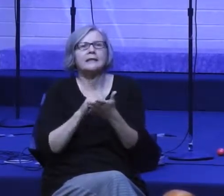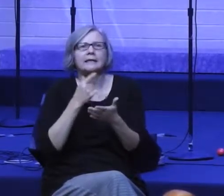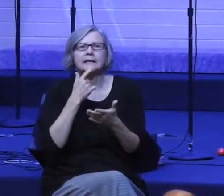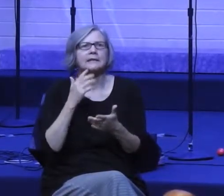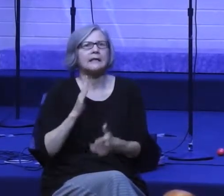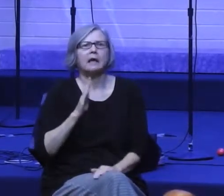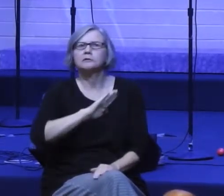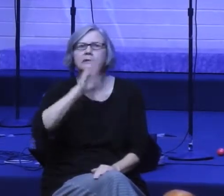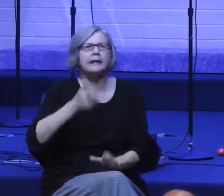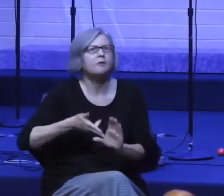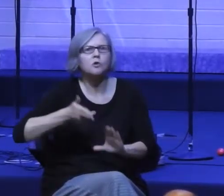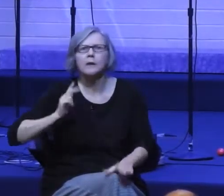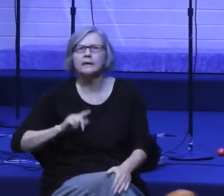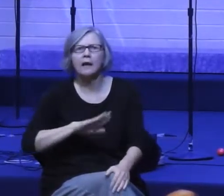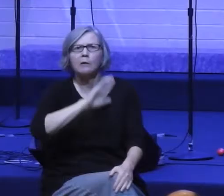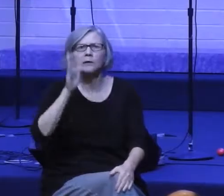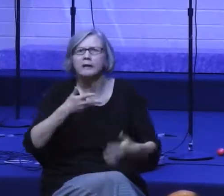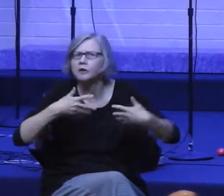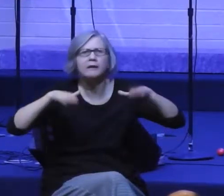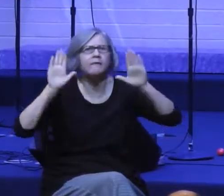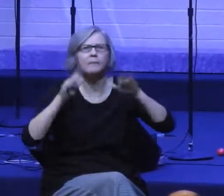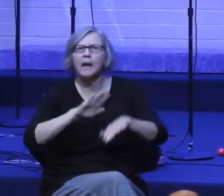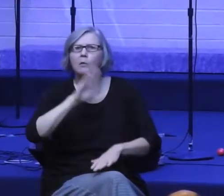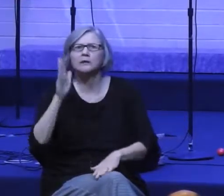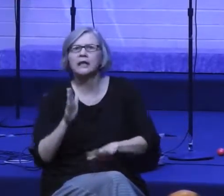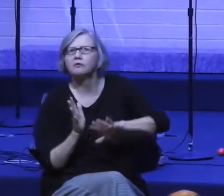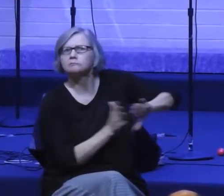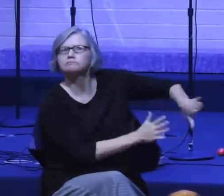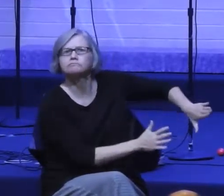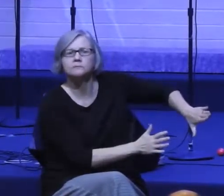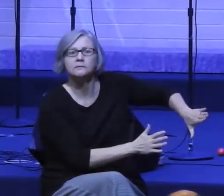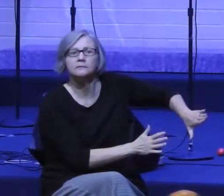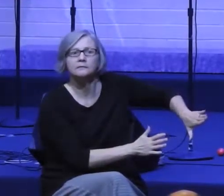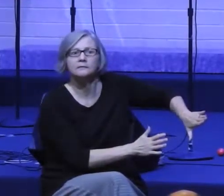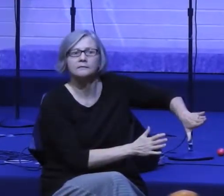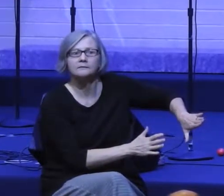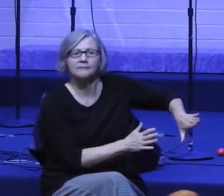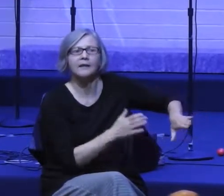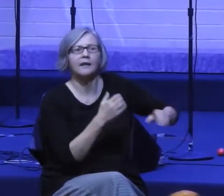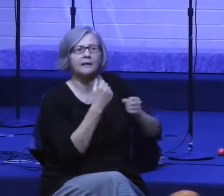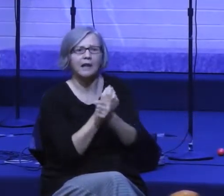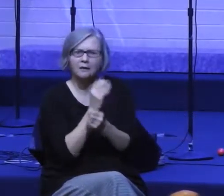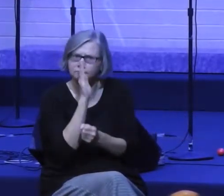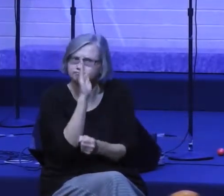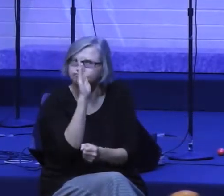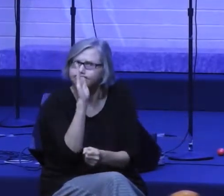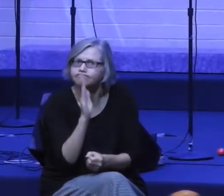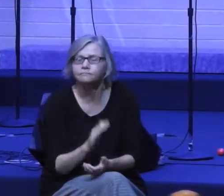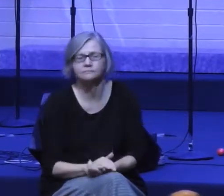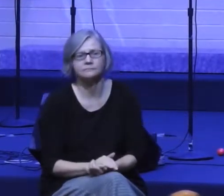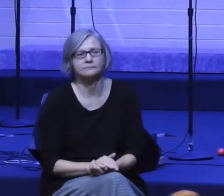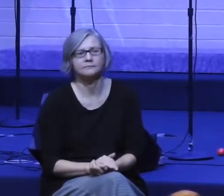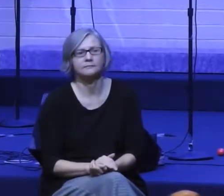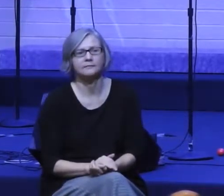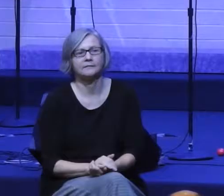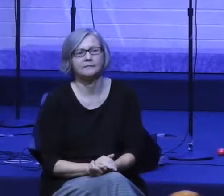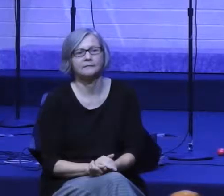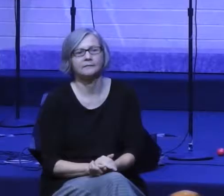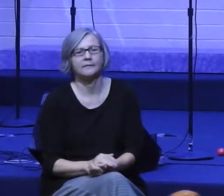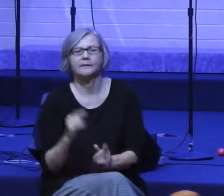like we sang earlier, relentless. How do we love in a way that says, I will